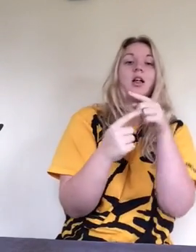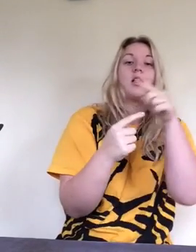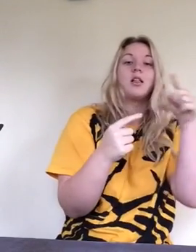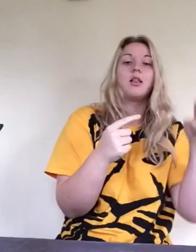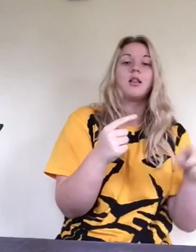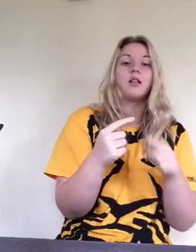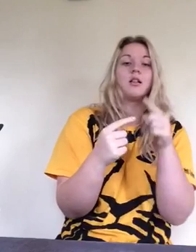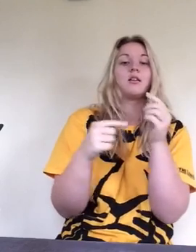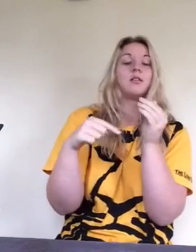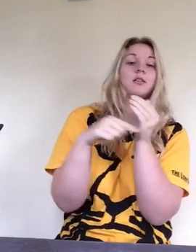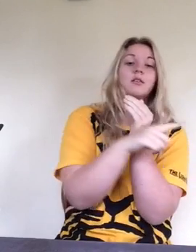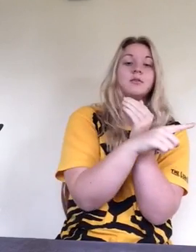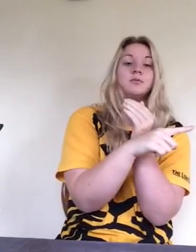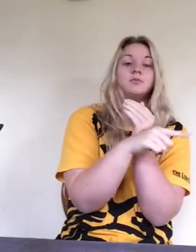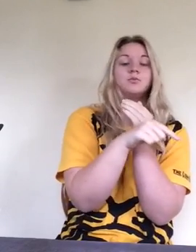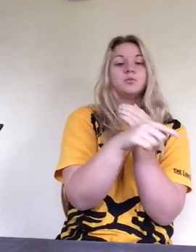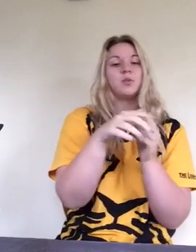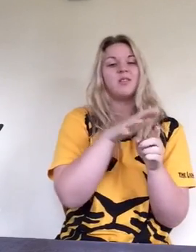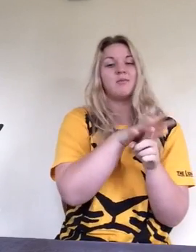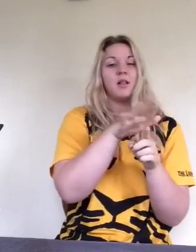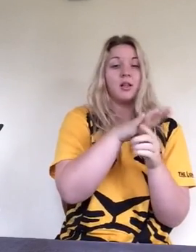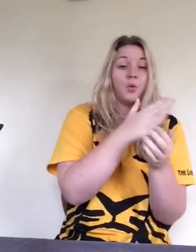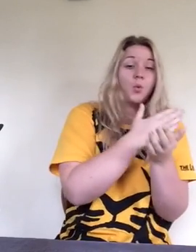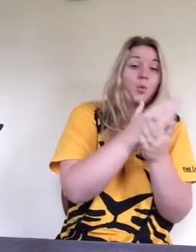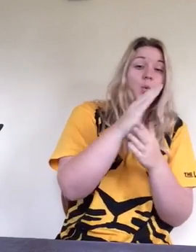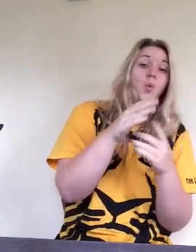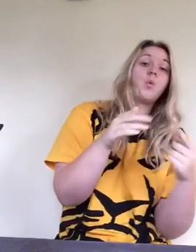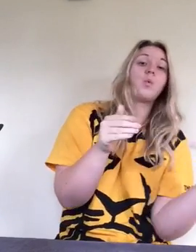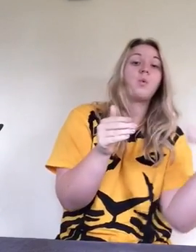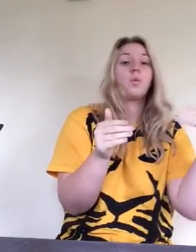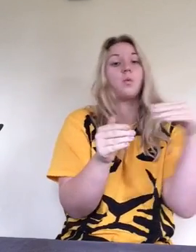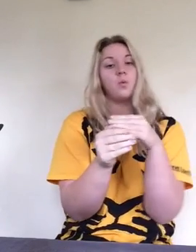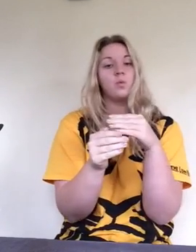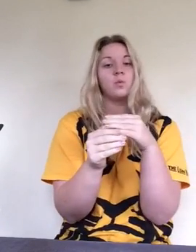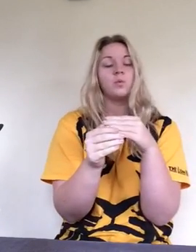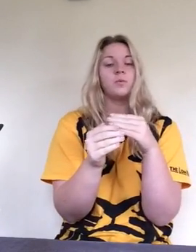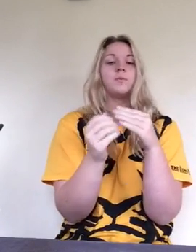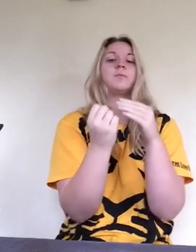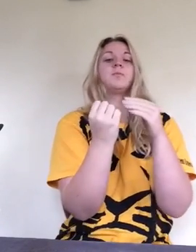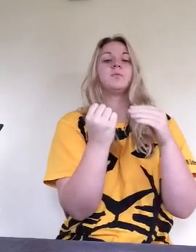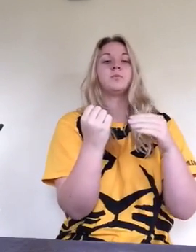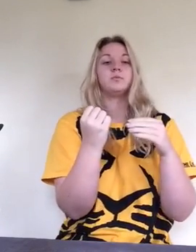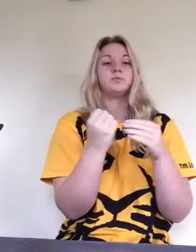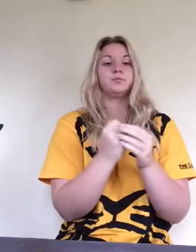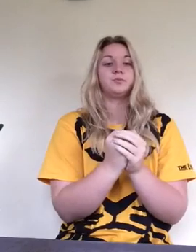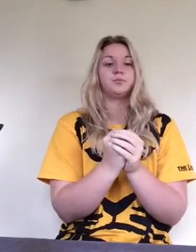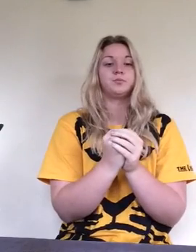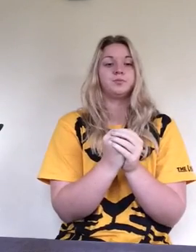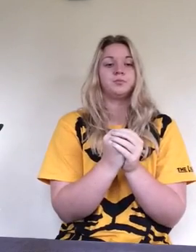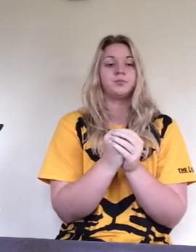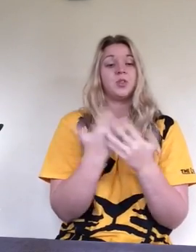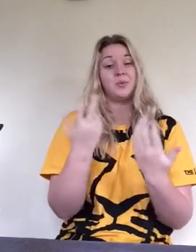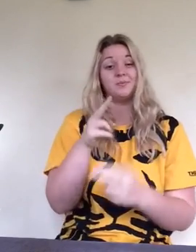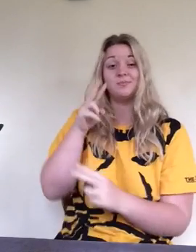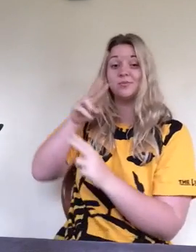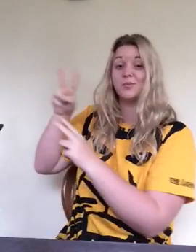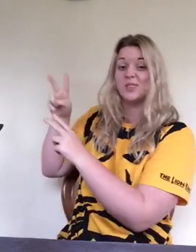And that's the pulmonary flow. So the final thing you'll notice, if you look at this picture, it's hard not to notice, is that there are these kind